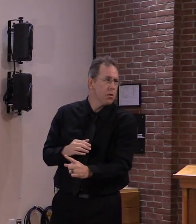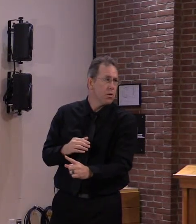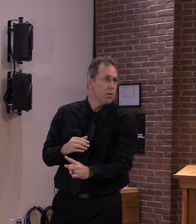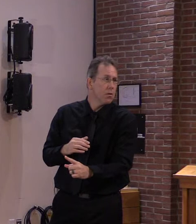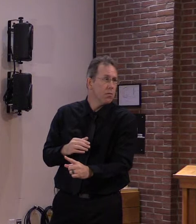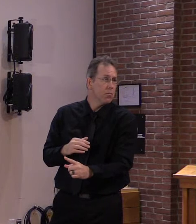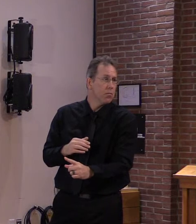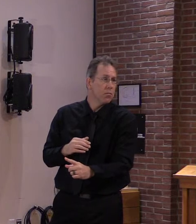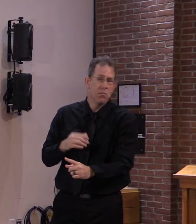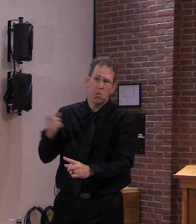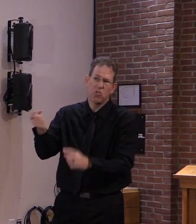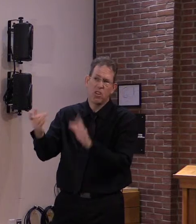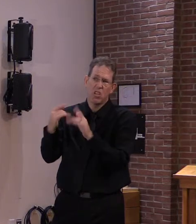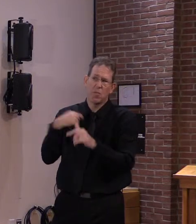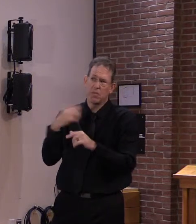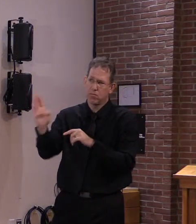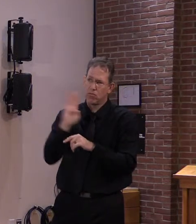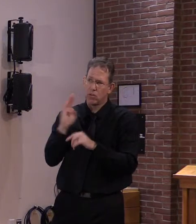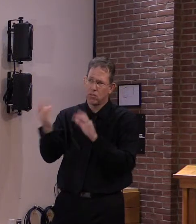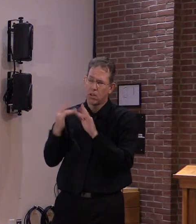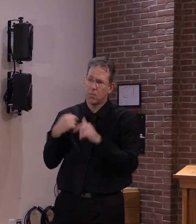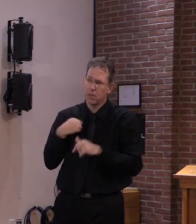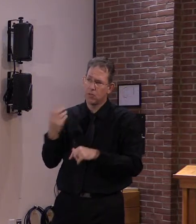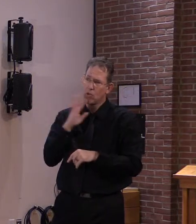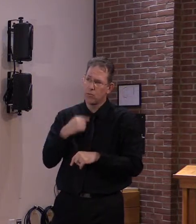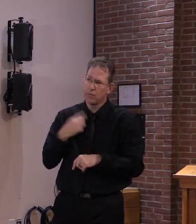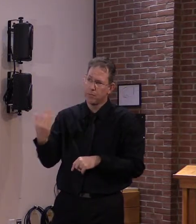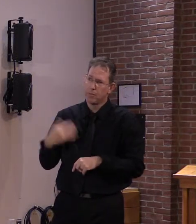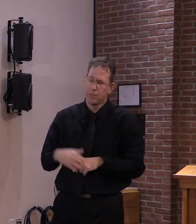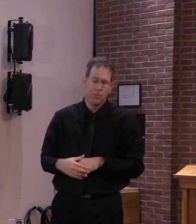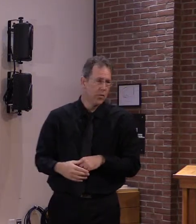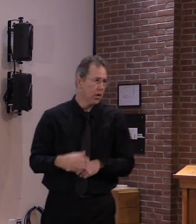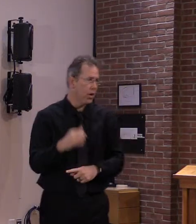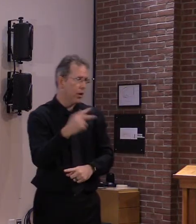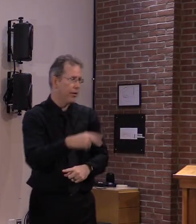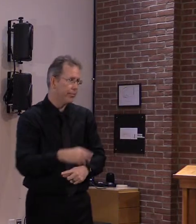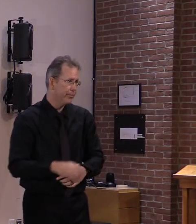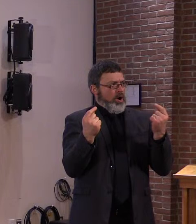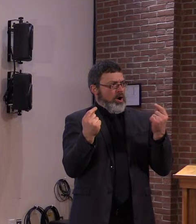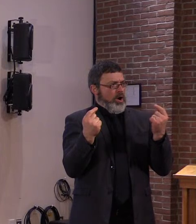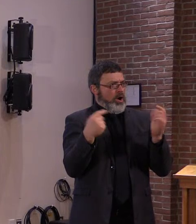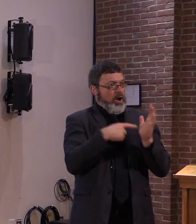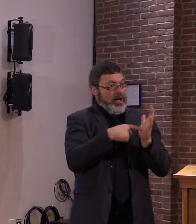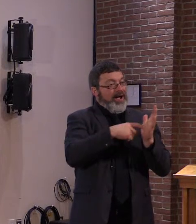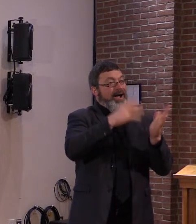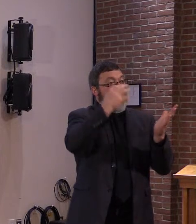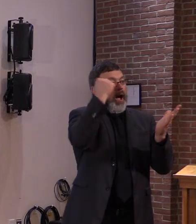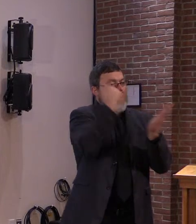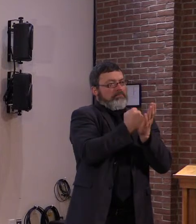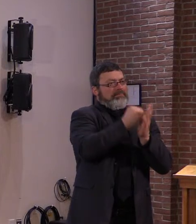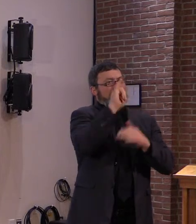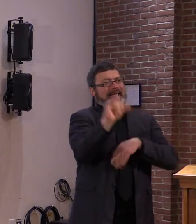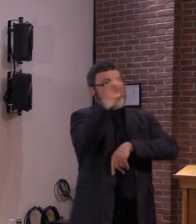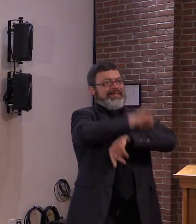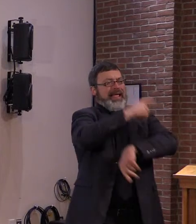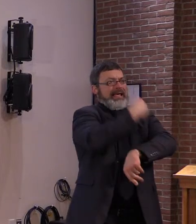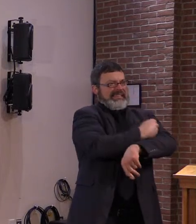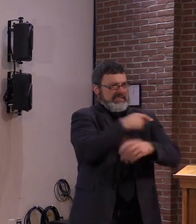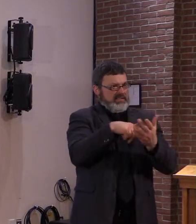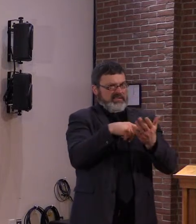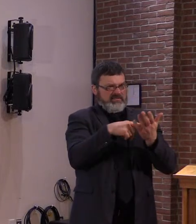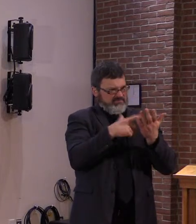doing here in Vermont is the correct path, that we haven't done what New York has done, and that we have restricted based on